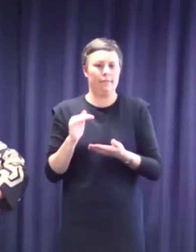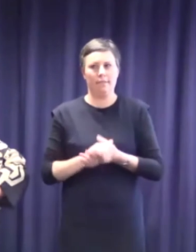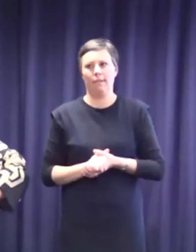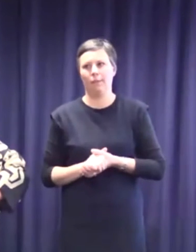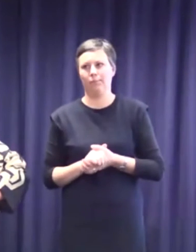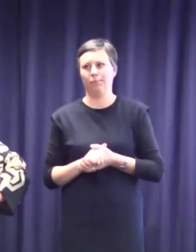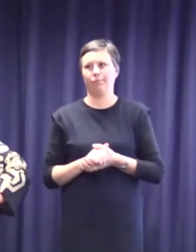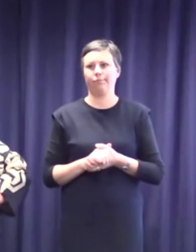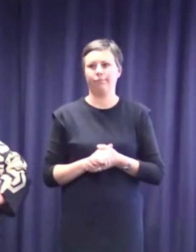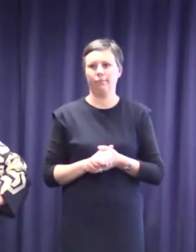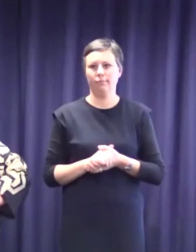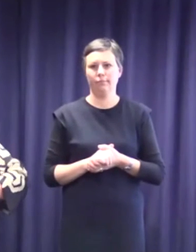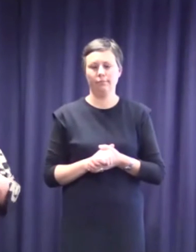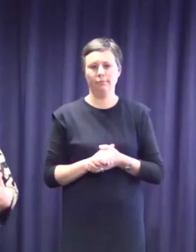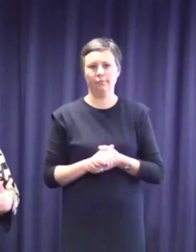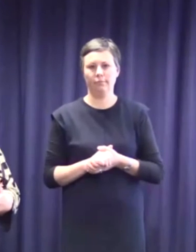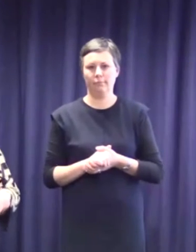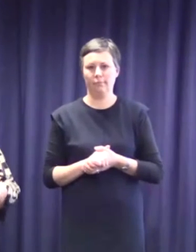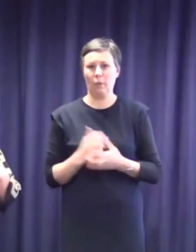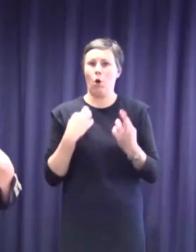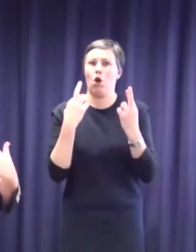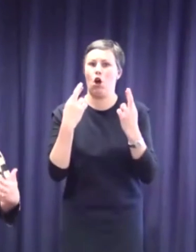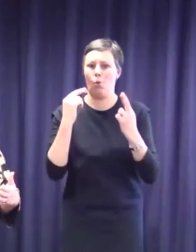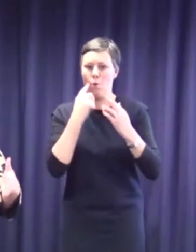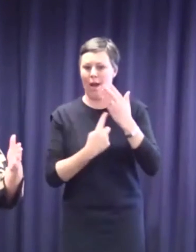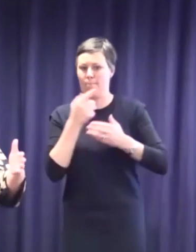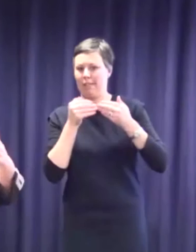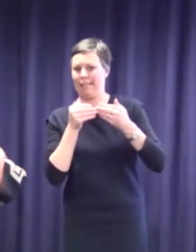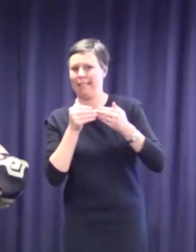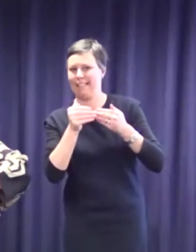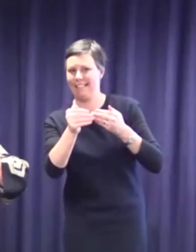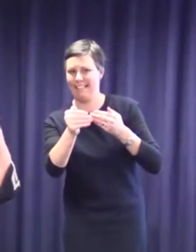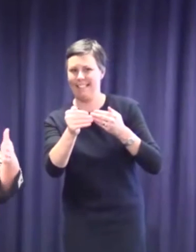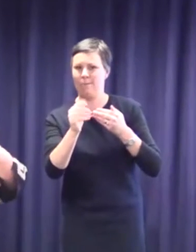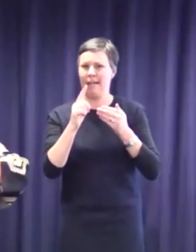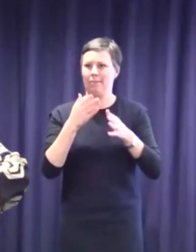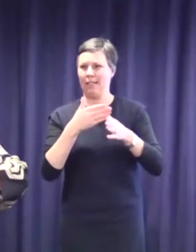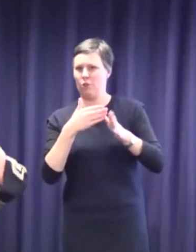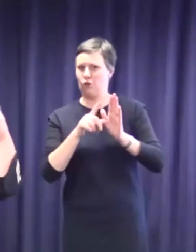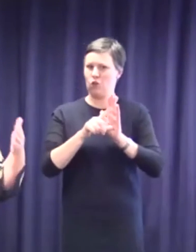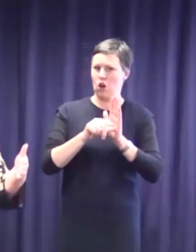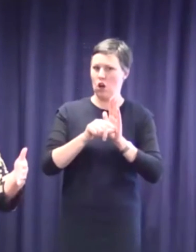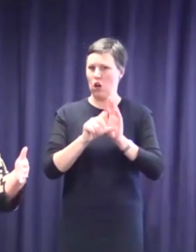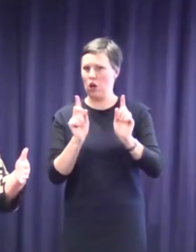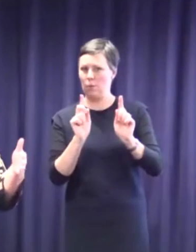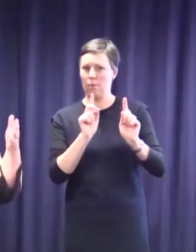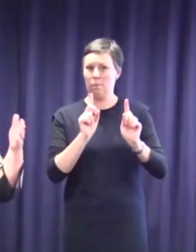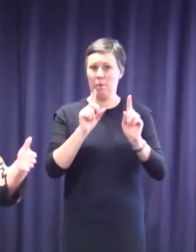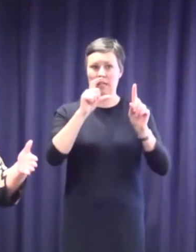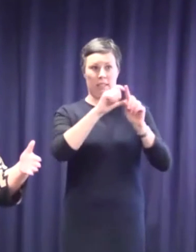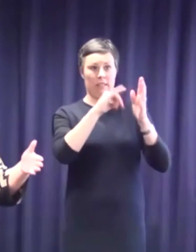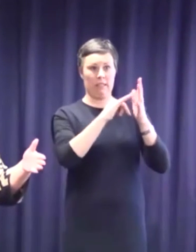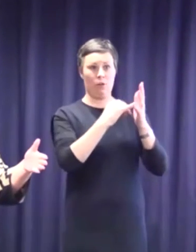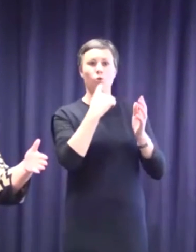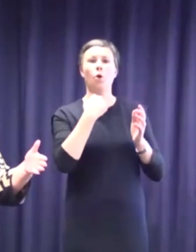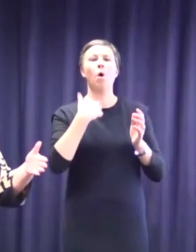We're hoping that that will happen going forward. But it's not. That's a timing issue as well. The department has told us that they